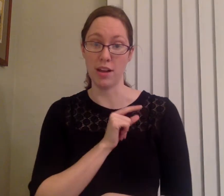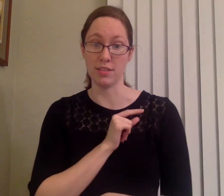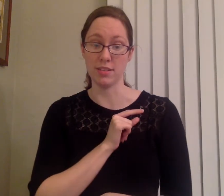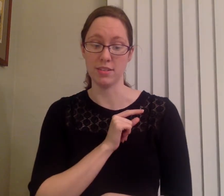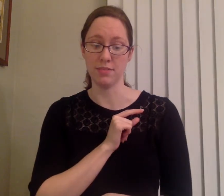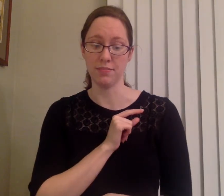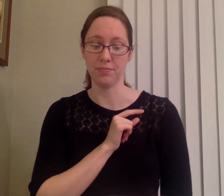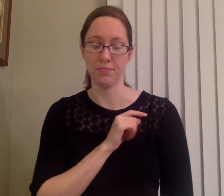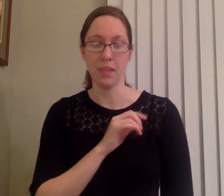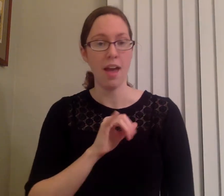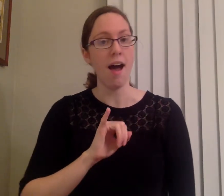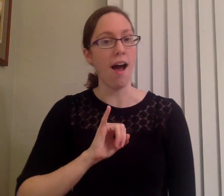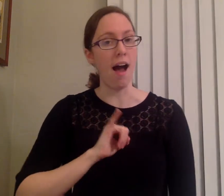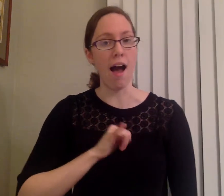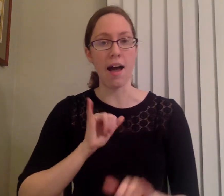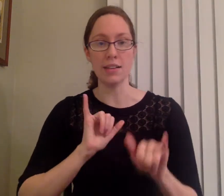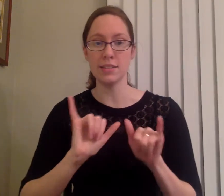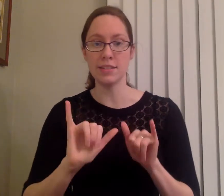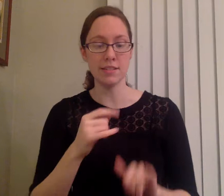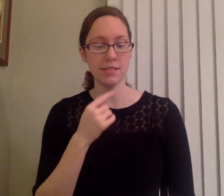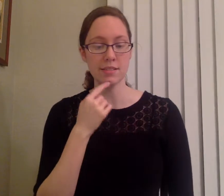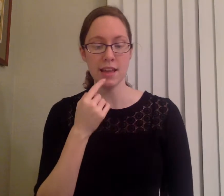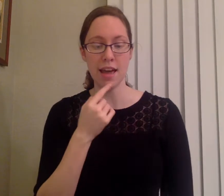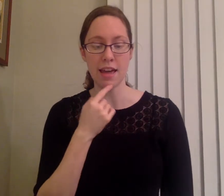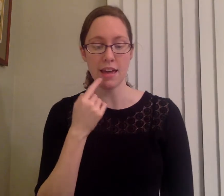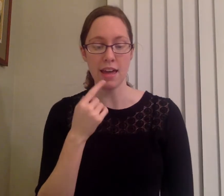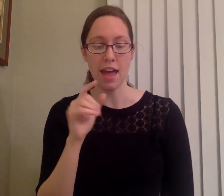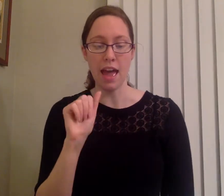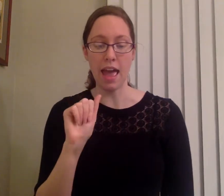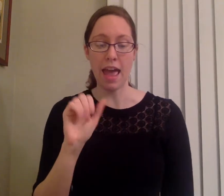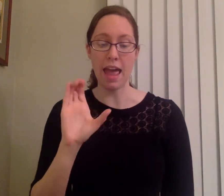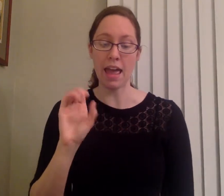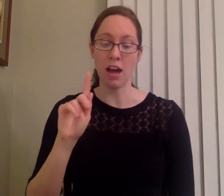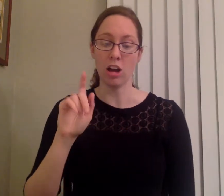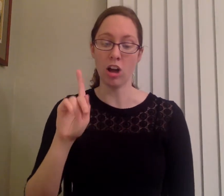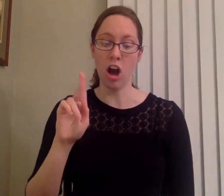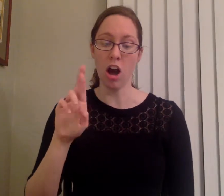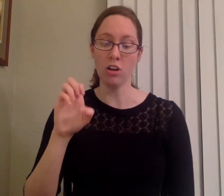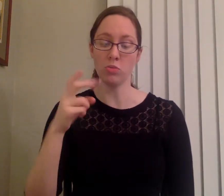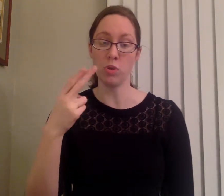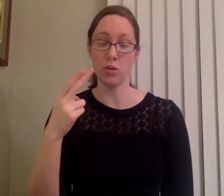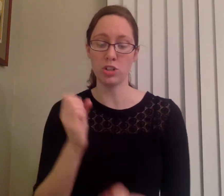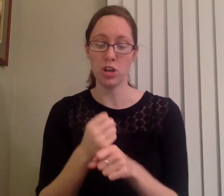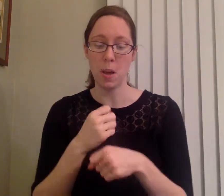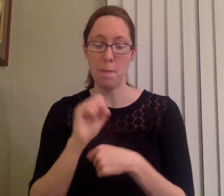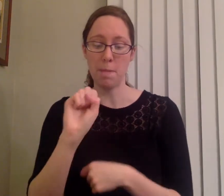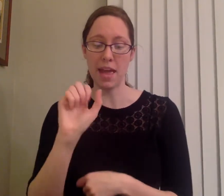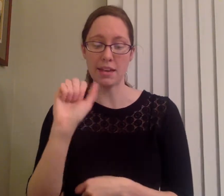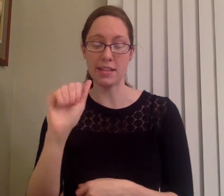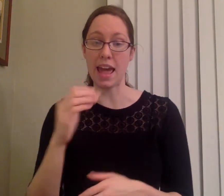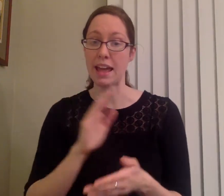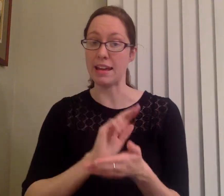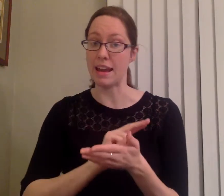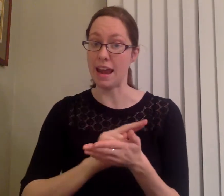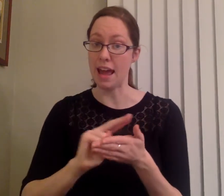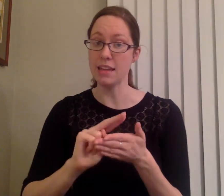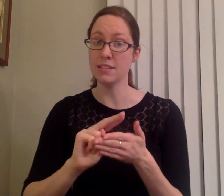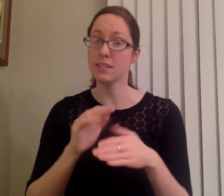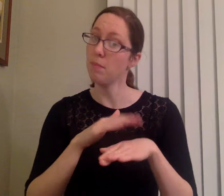Grunt. I still say a cockroach makes a nice